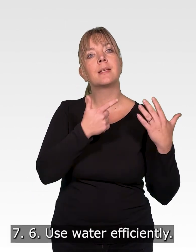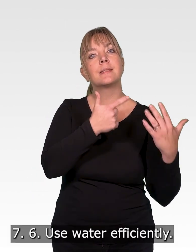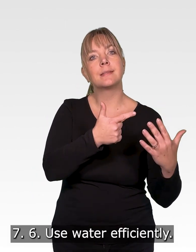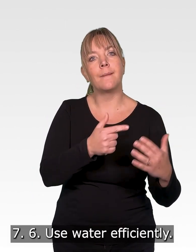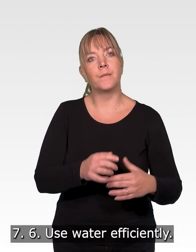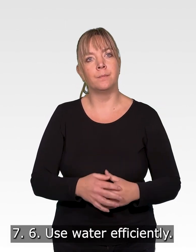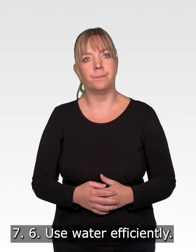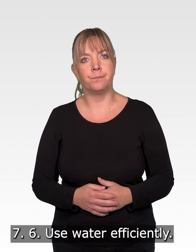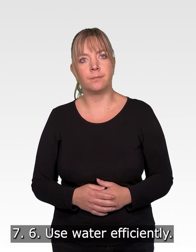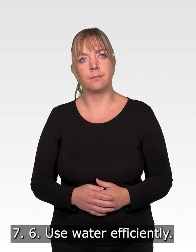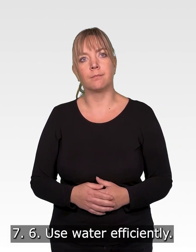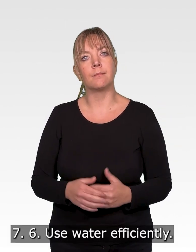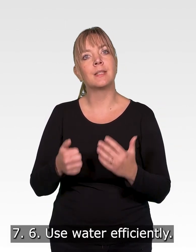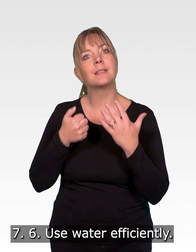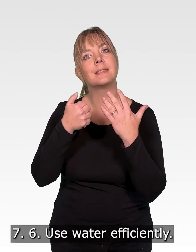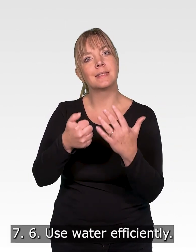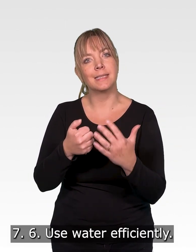7. 6.